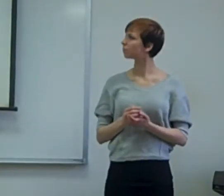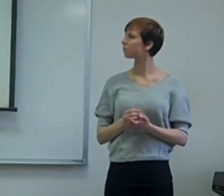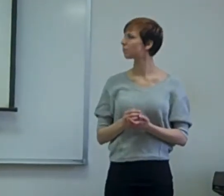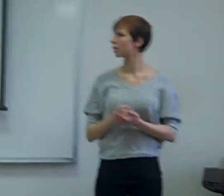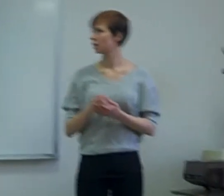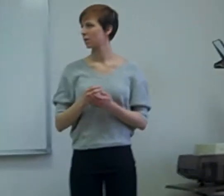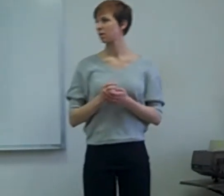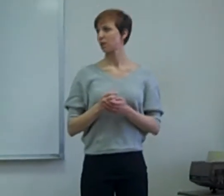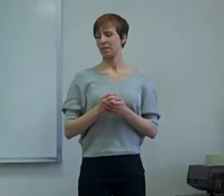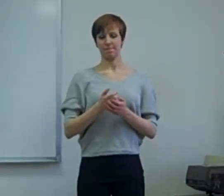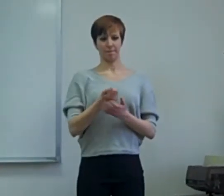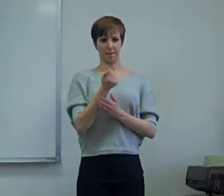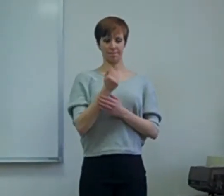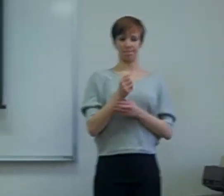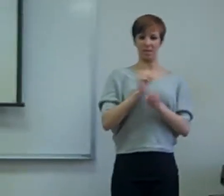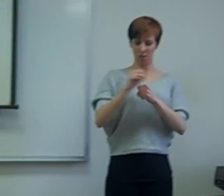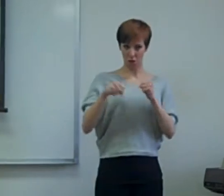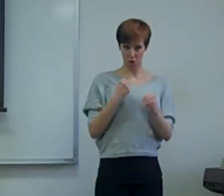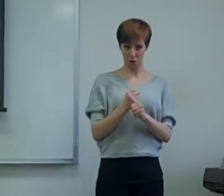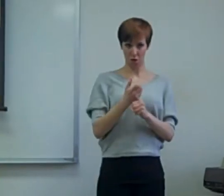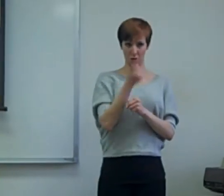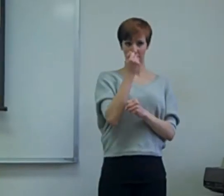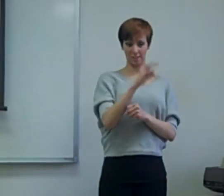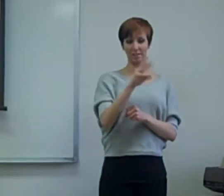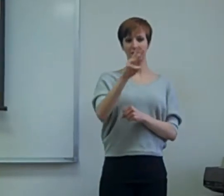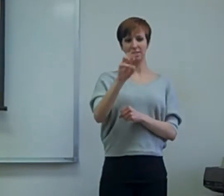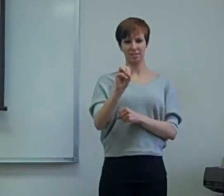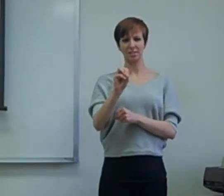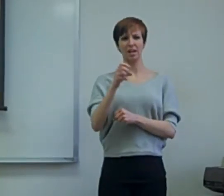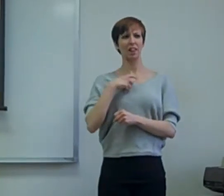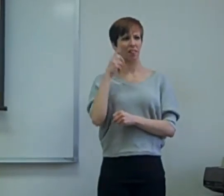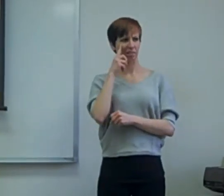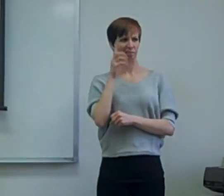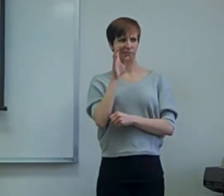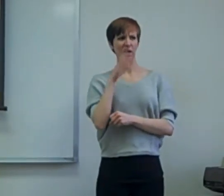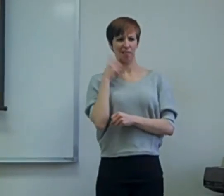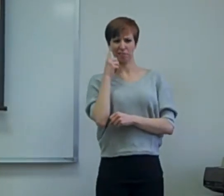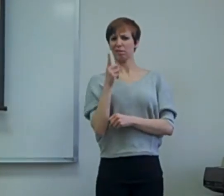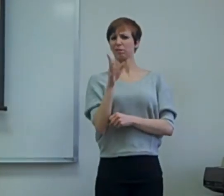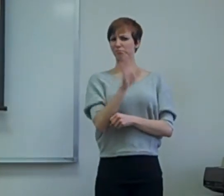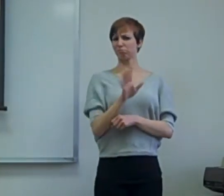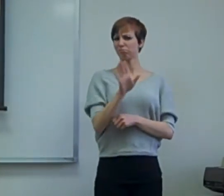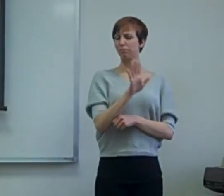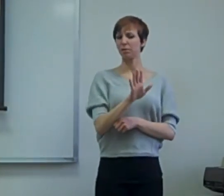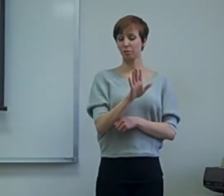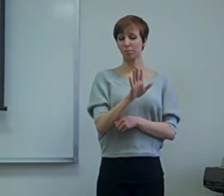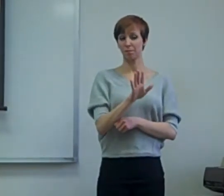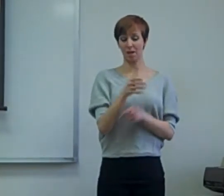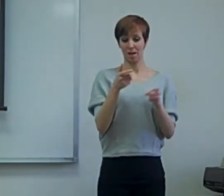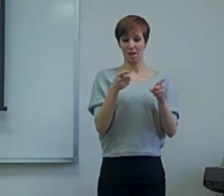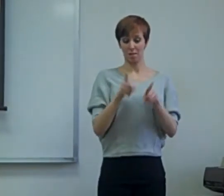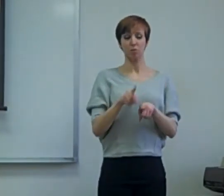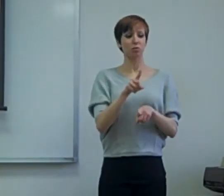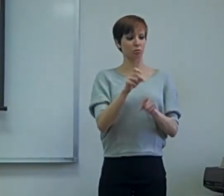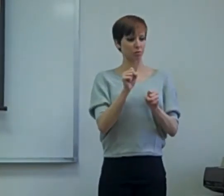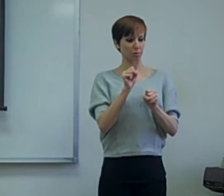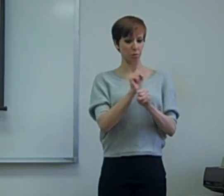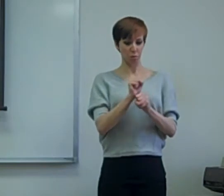1960s, I think it was in Europe, I'm not sure, but she was working with, she was a